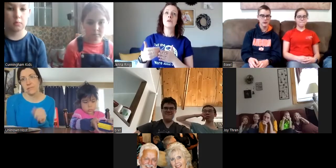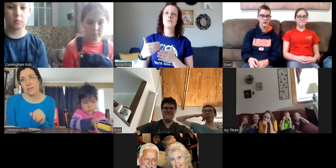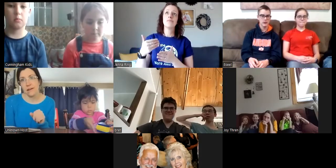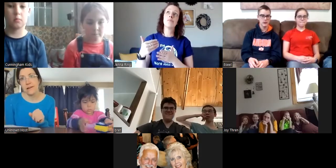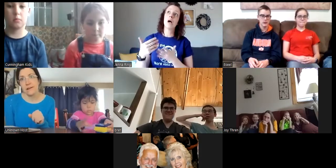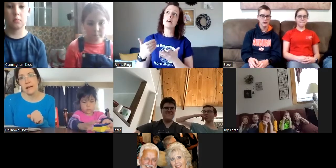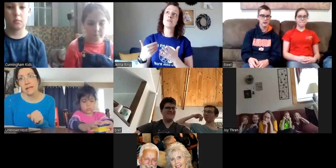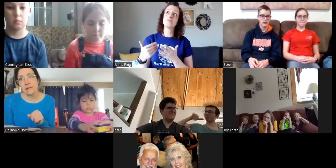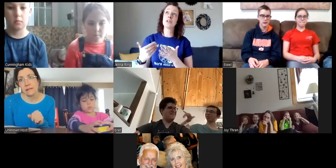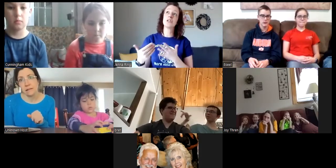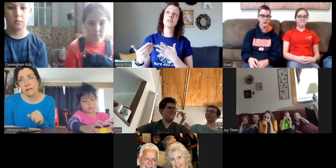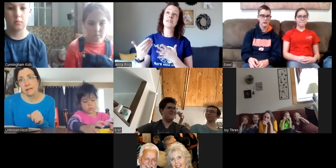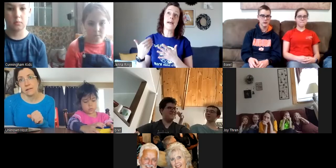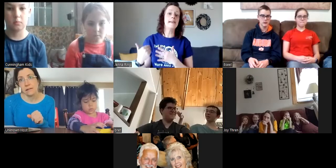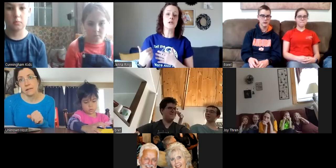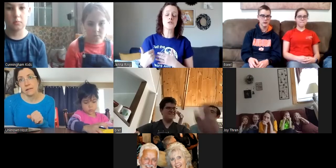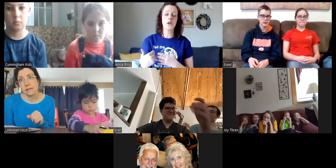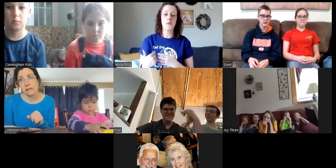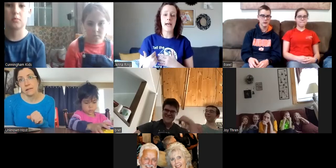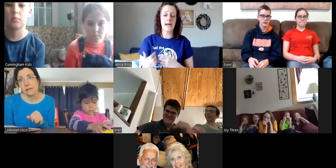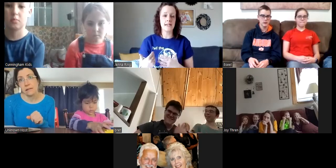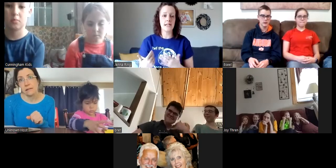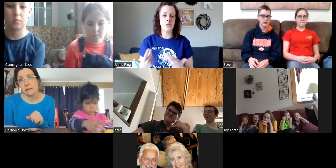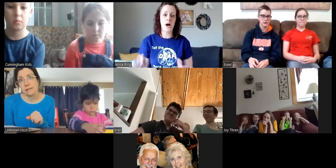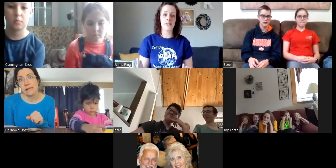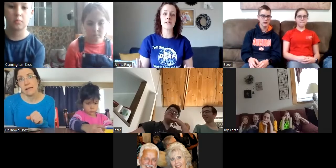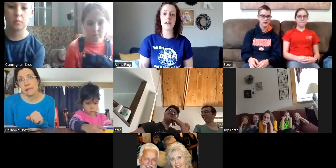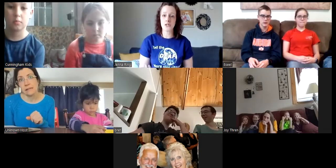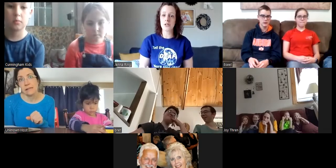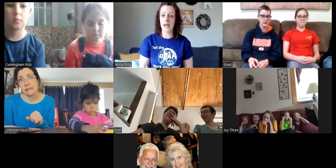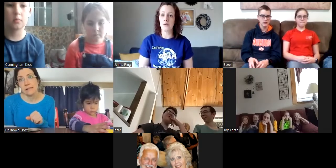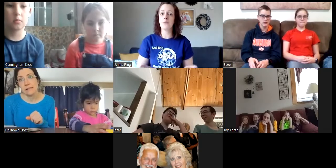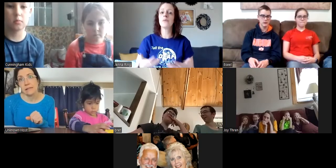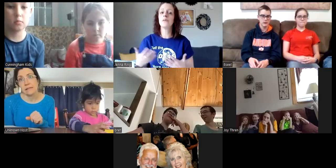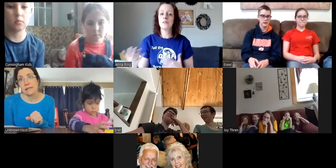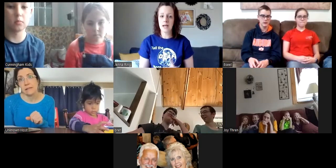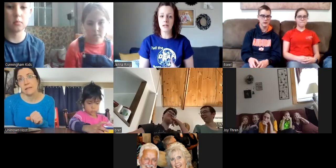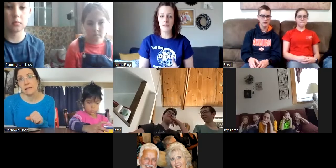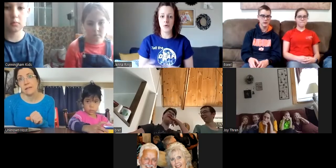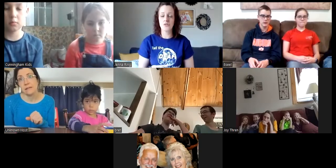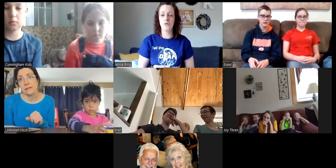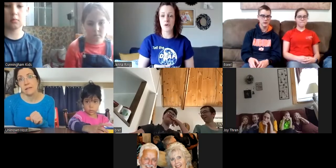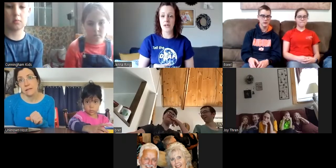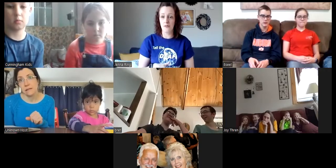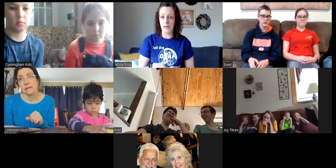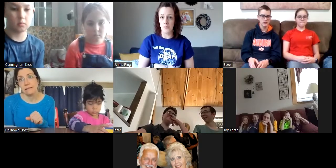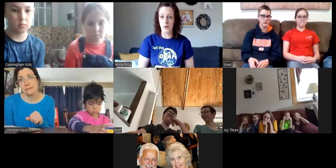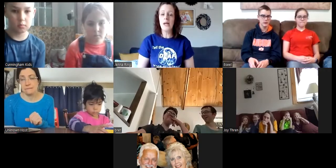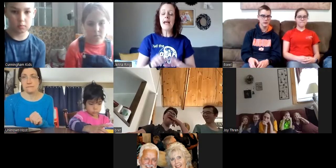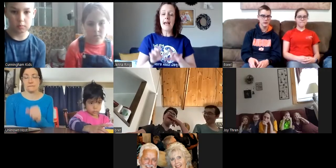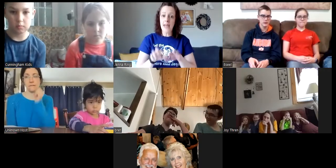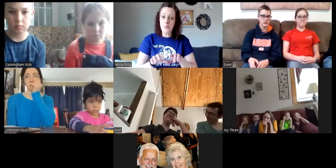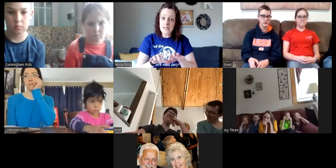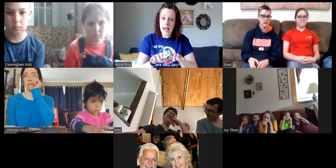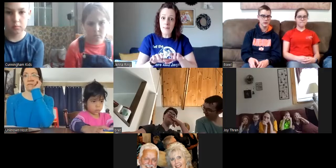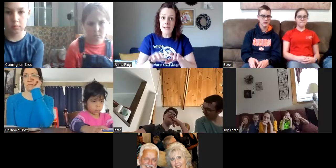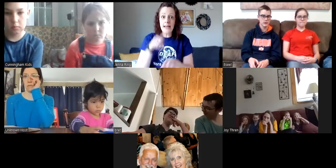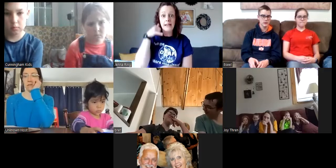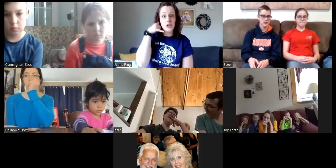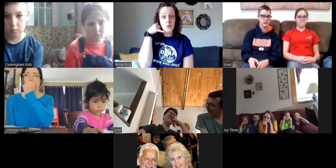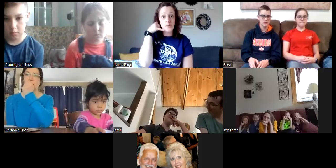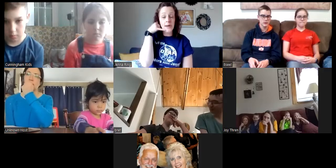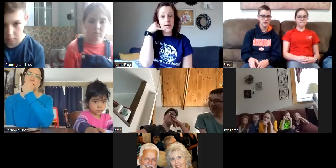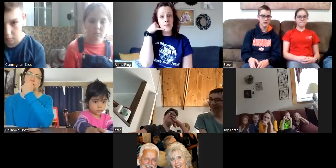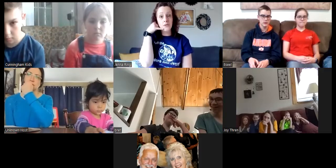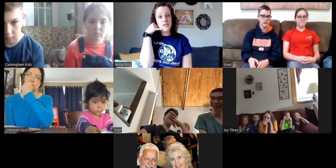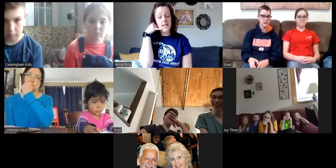back, as much as 10 years ago, they had TTYs, touch type telephones for deaf people. And they would type it